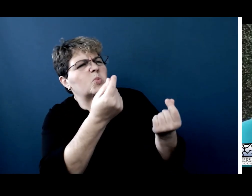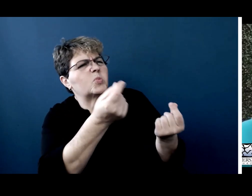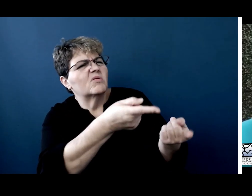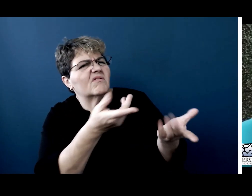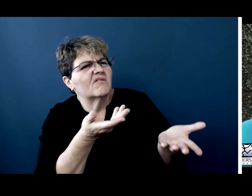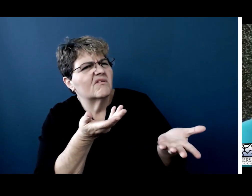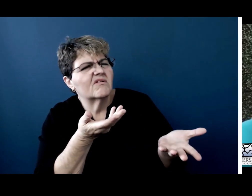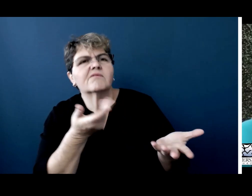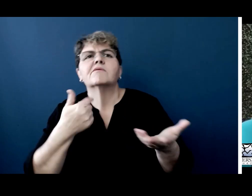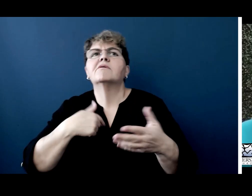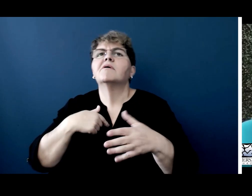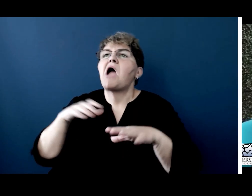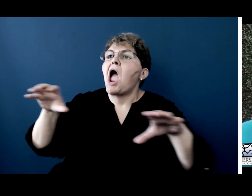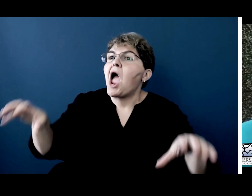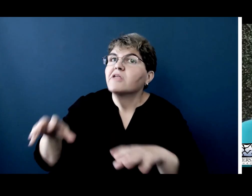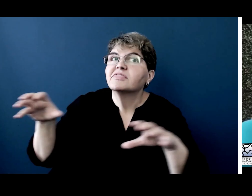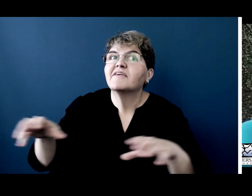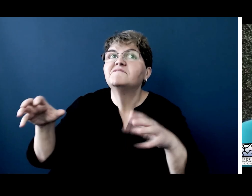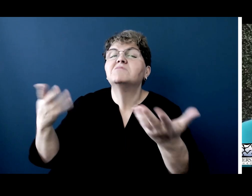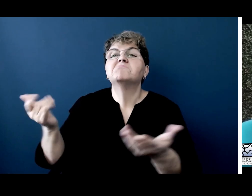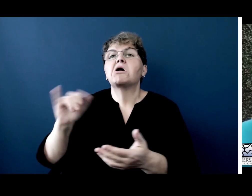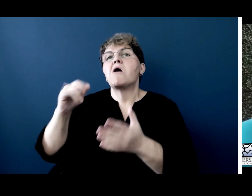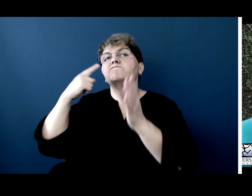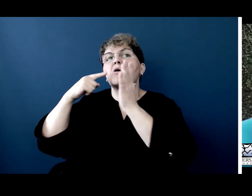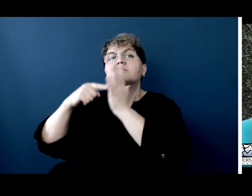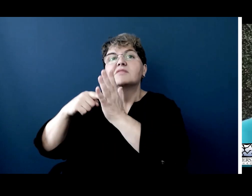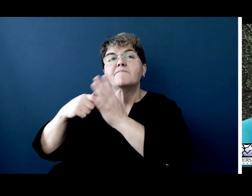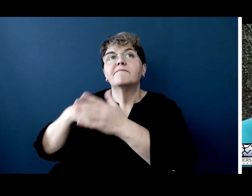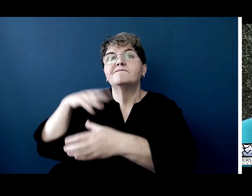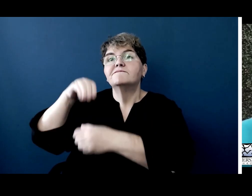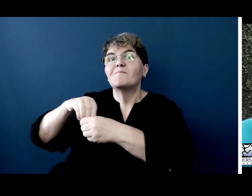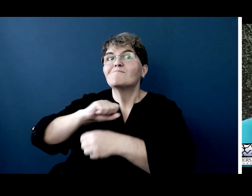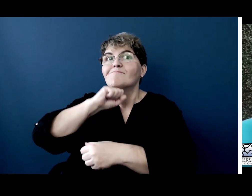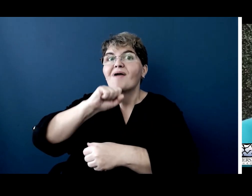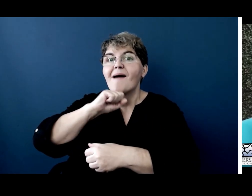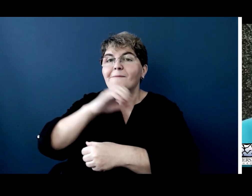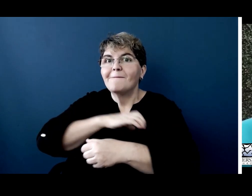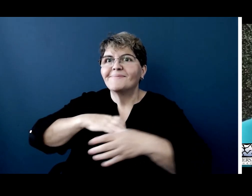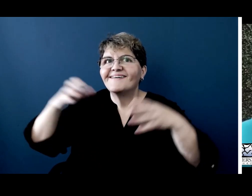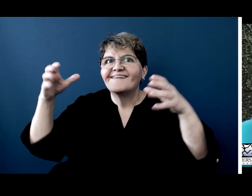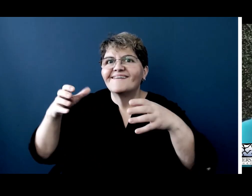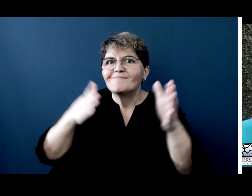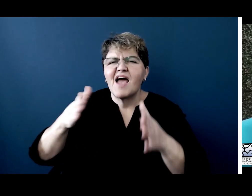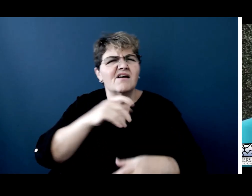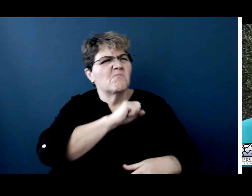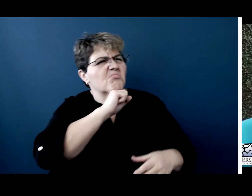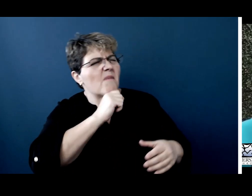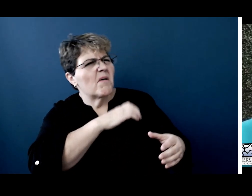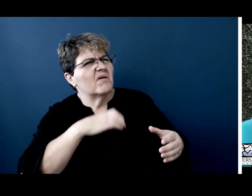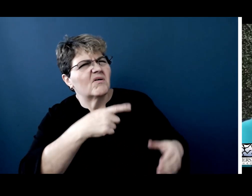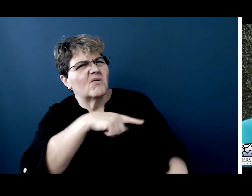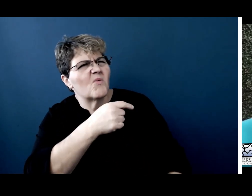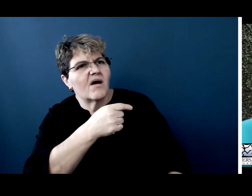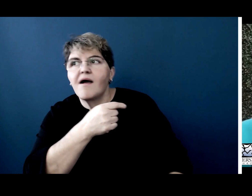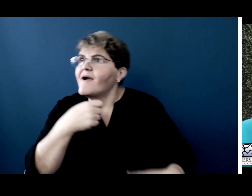out for activities. Mhm. I'm on the prom committee, You're on the prom committee. What do you do on the prom committee? planning proms. You plan the